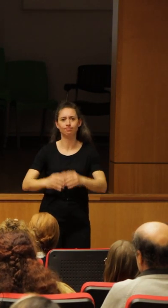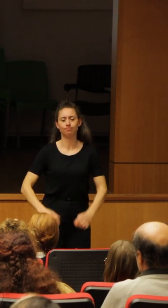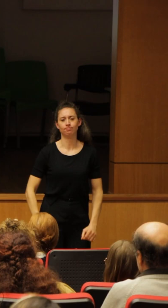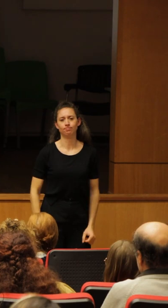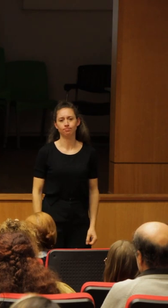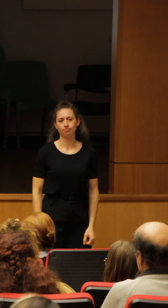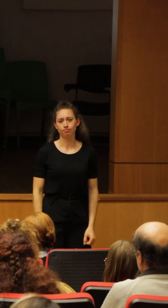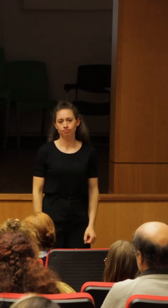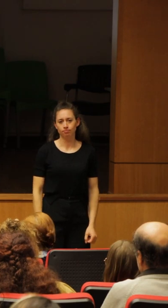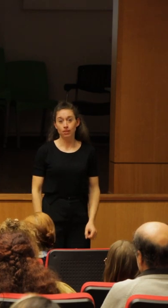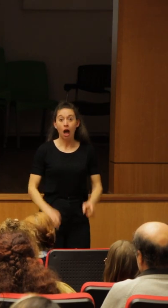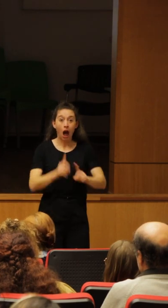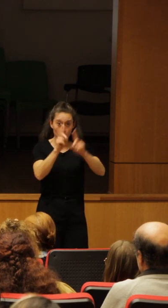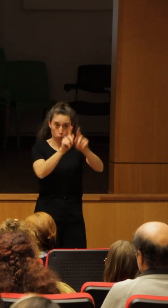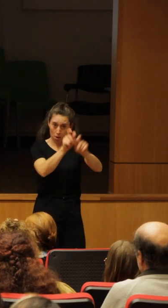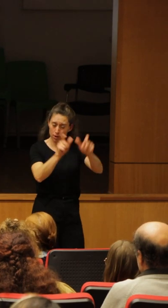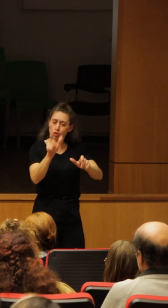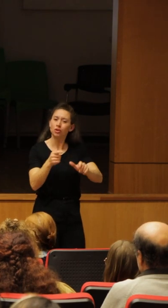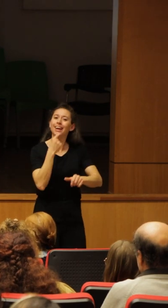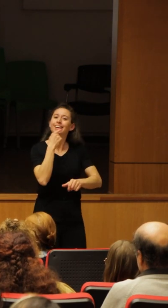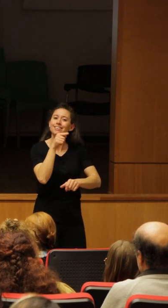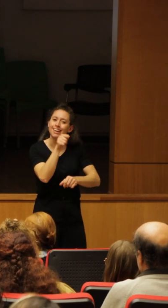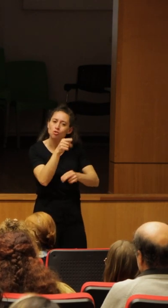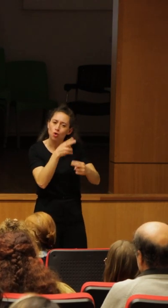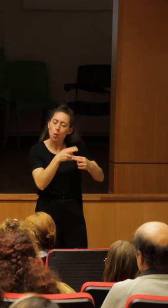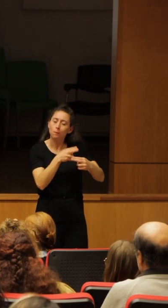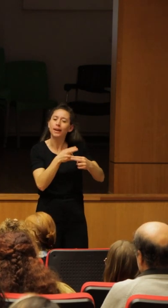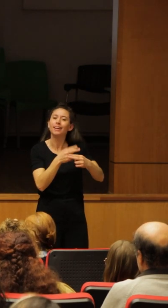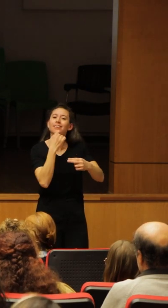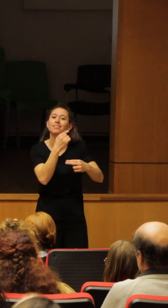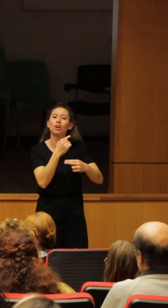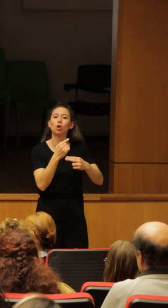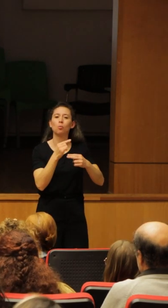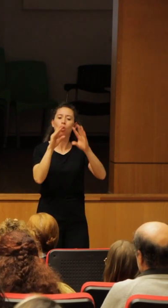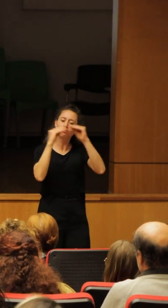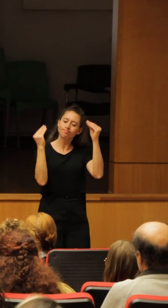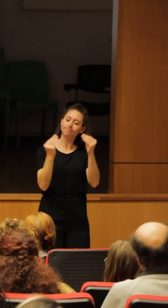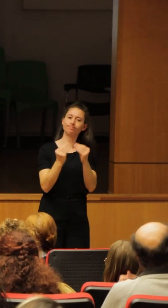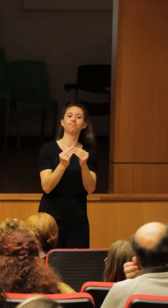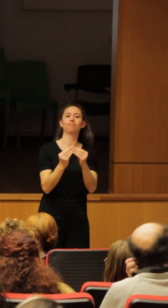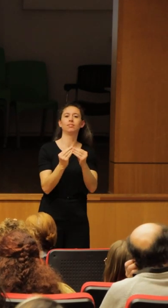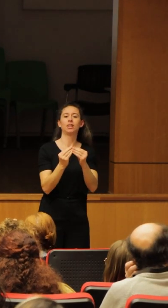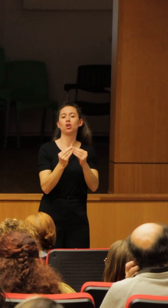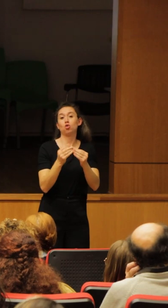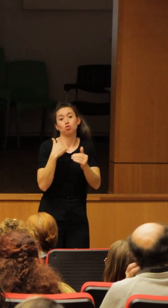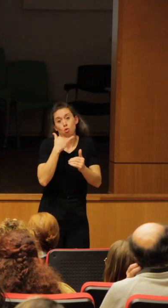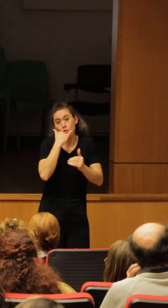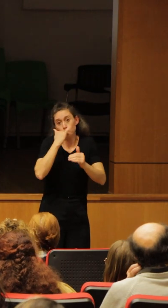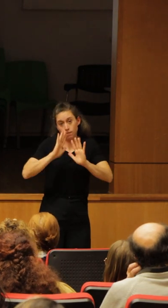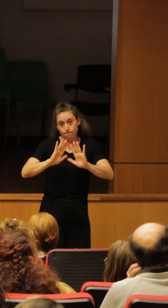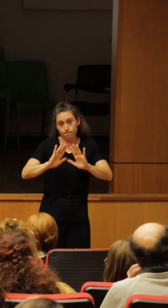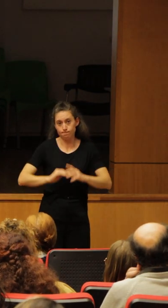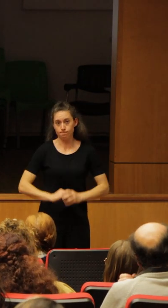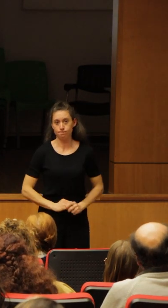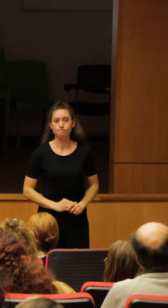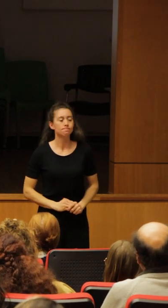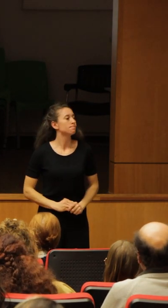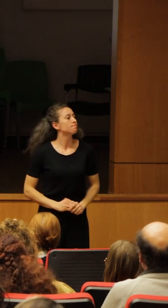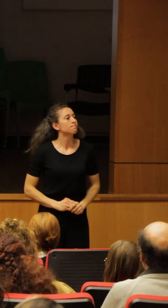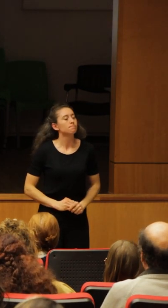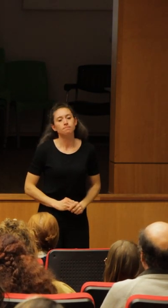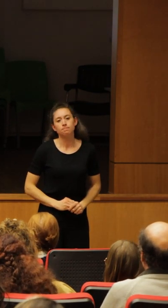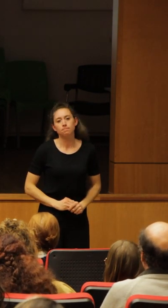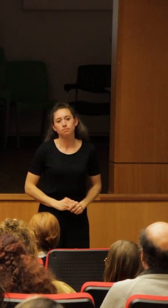I don't know. Algunas personas lo llaman lo holístico a esto. No sé, yo no sé. It's close, but to